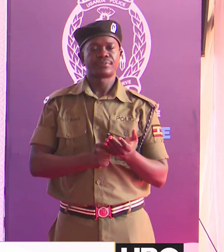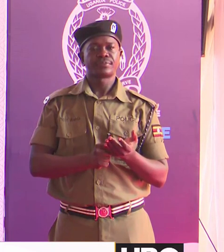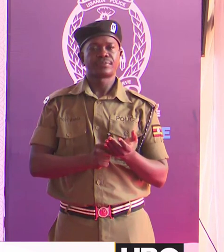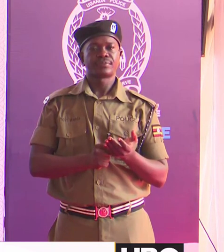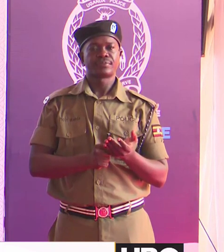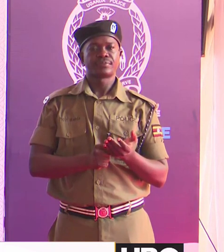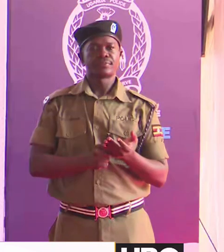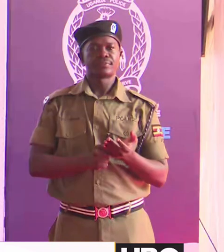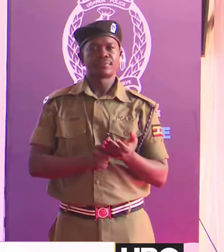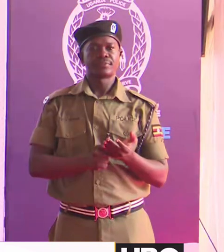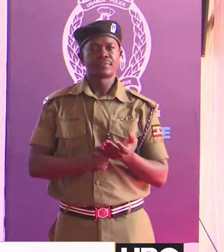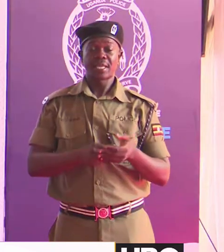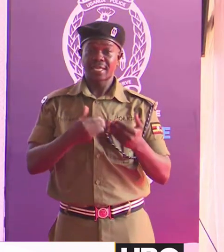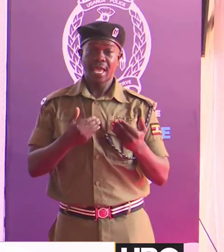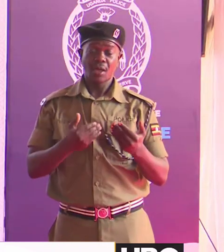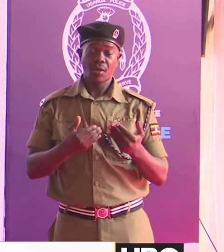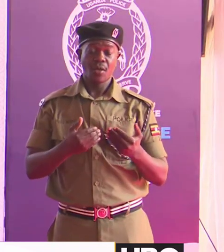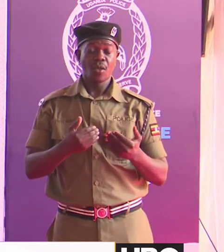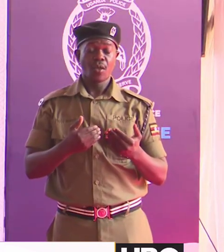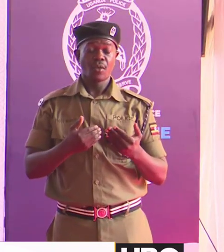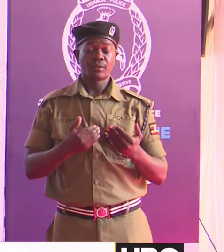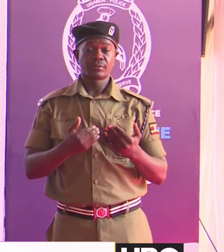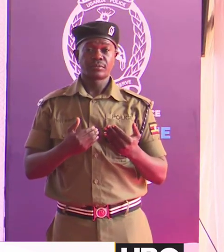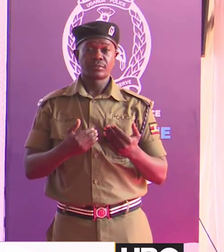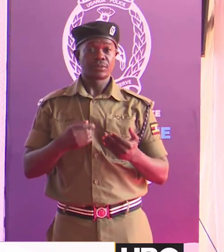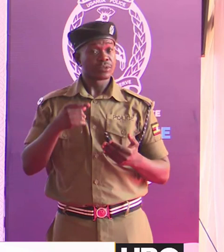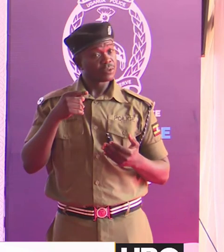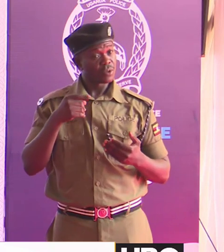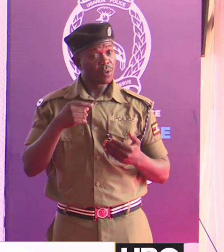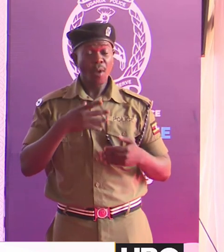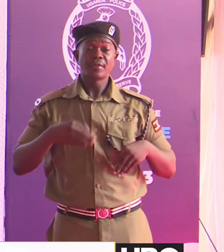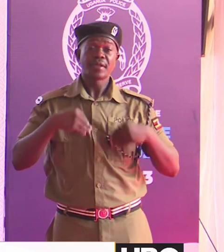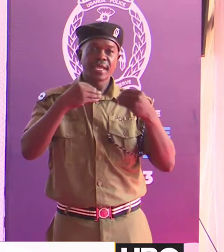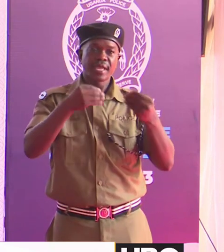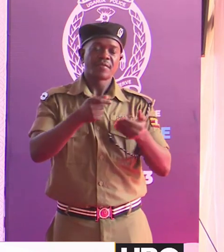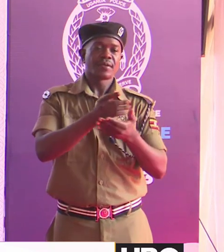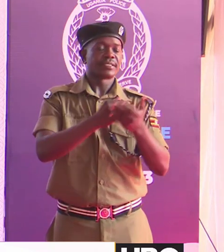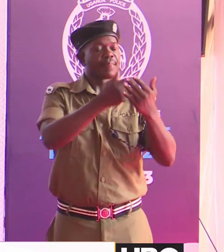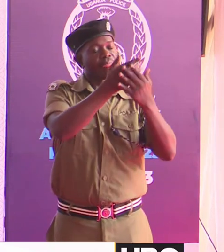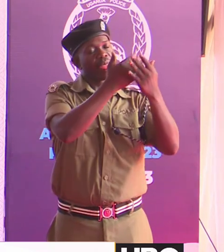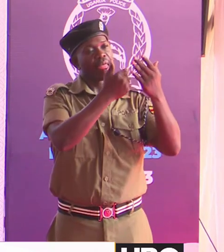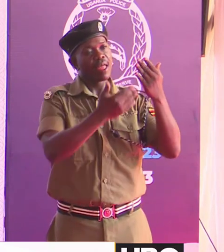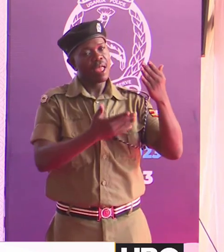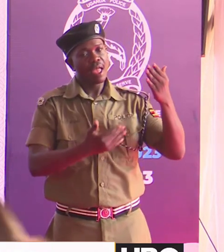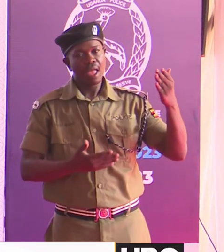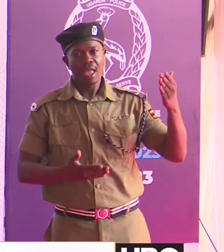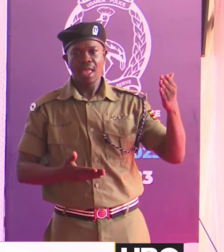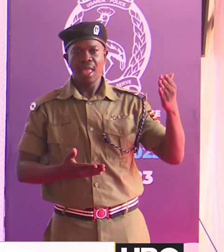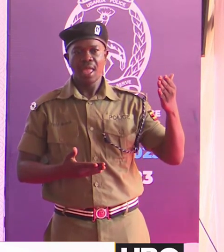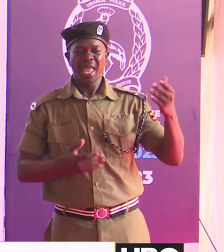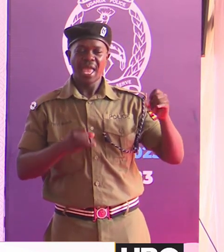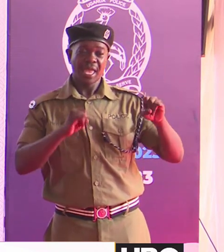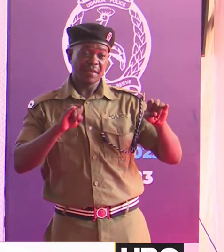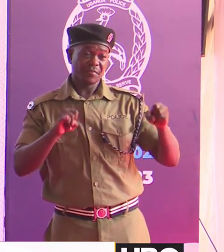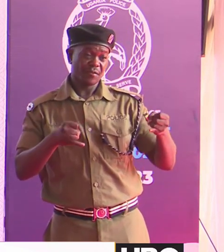just to our team, in the details we shall provide you, have made this time an analysis for the